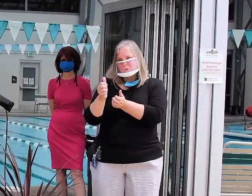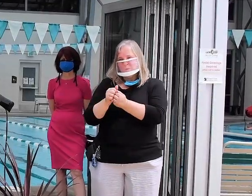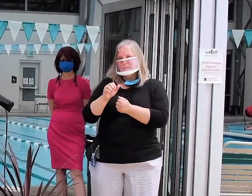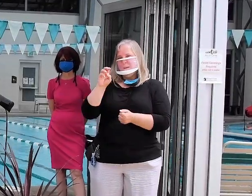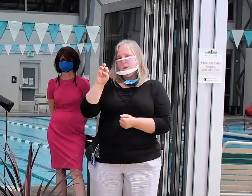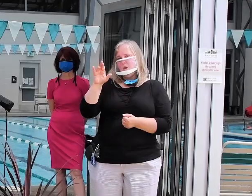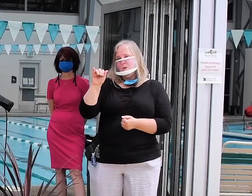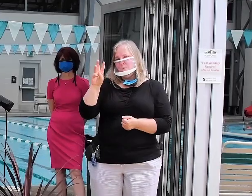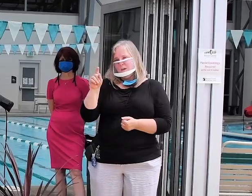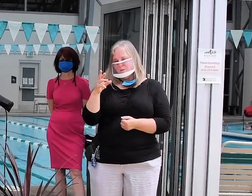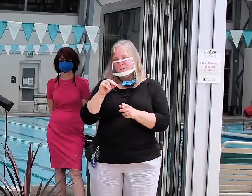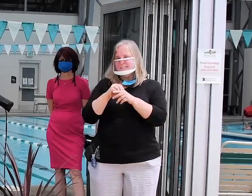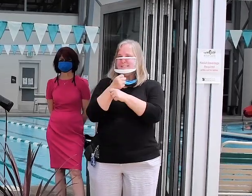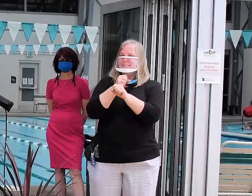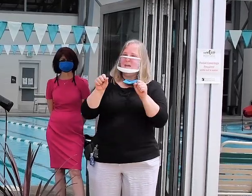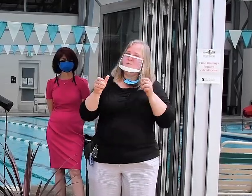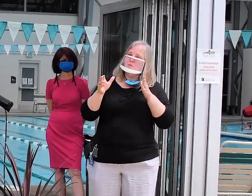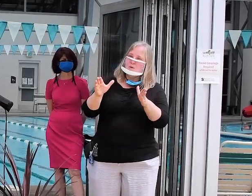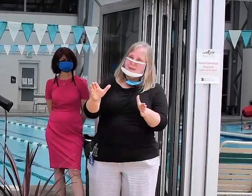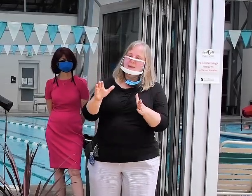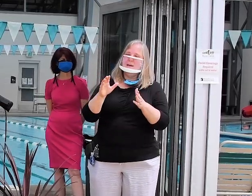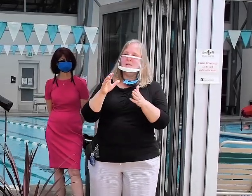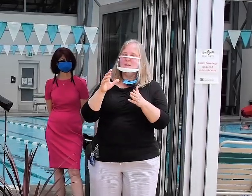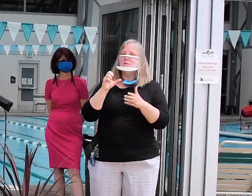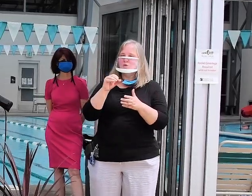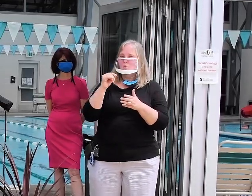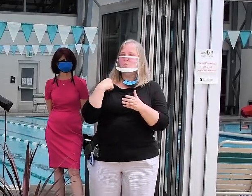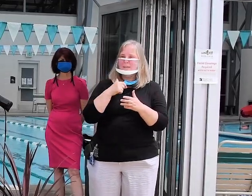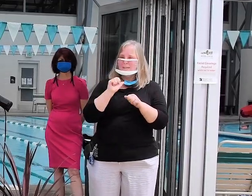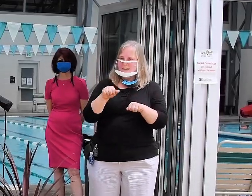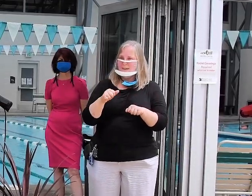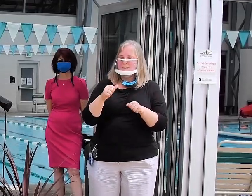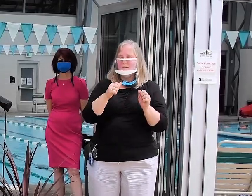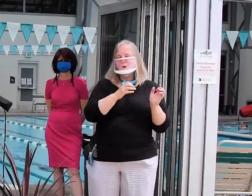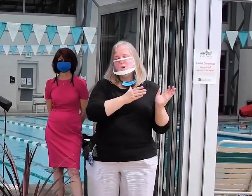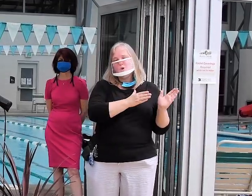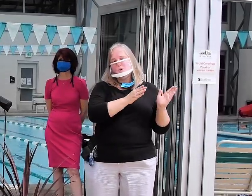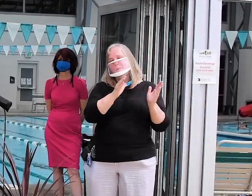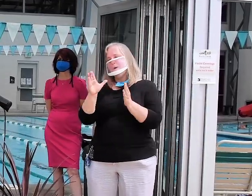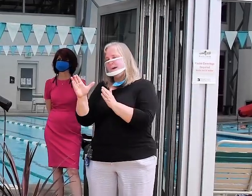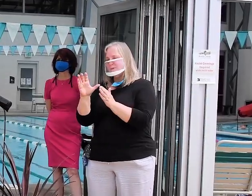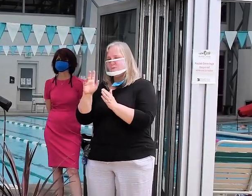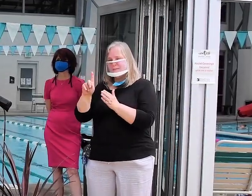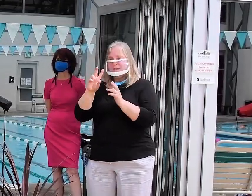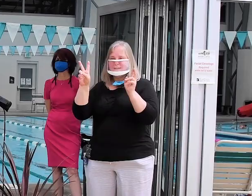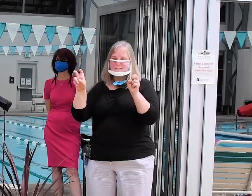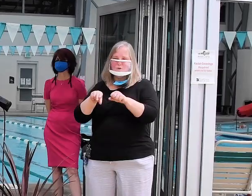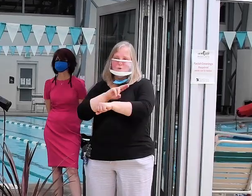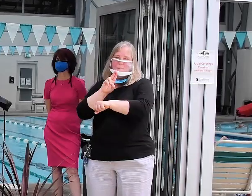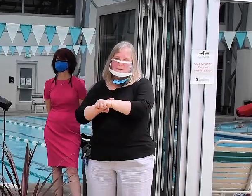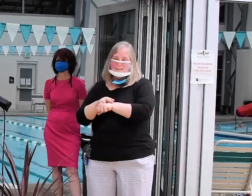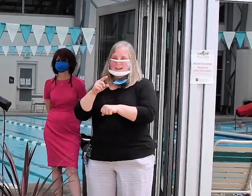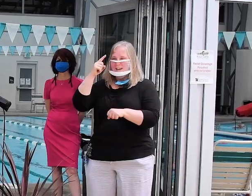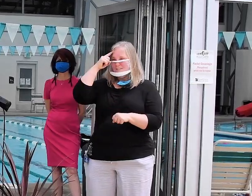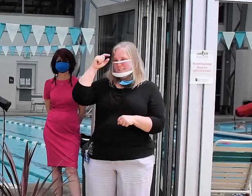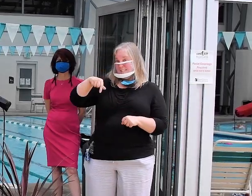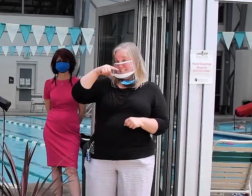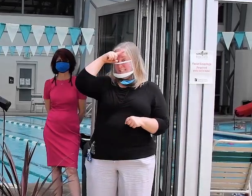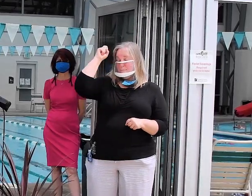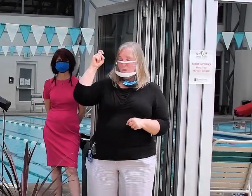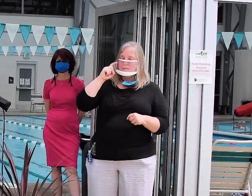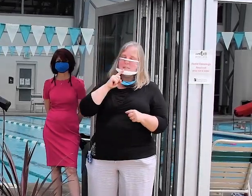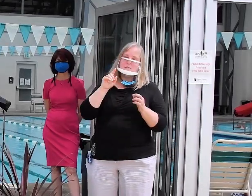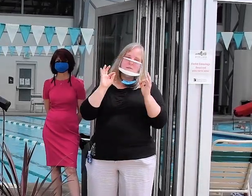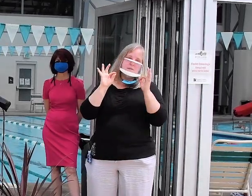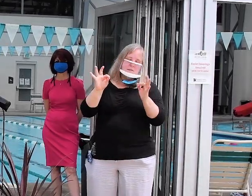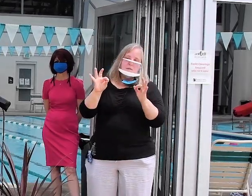a safe manner so that we can get to that semblance of normal. I think that this summer is probably an